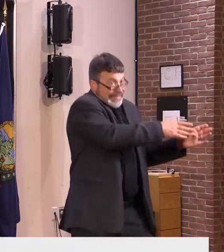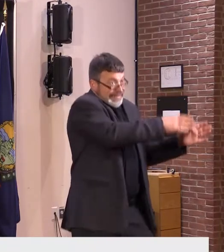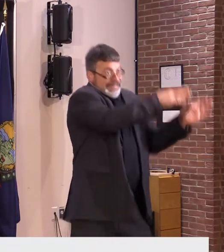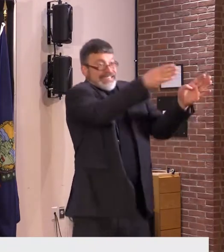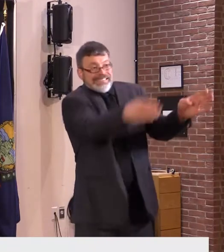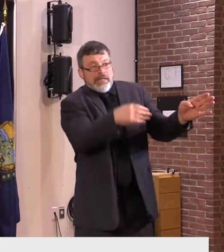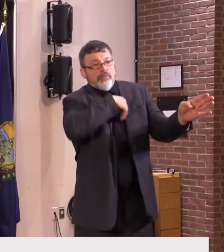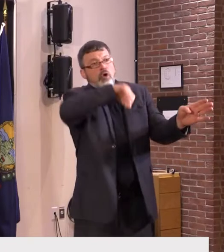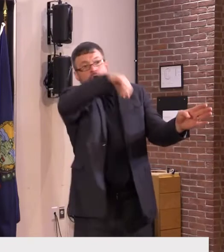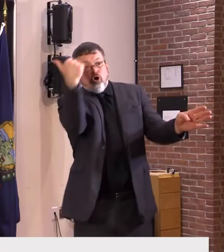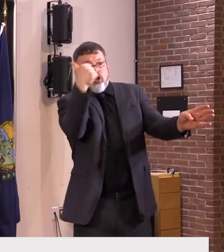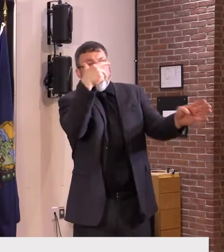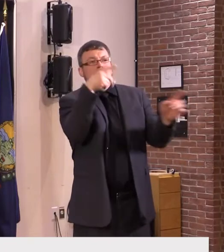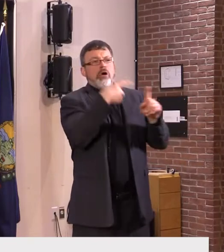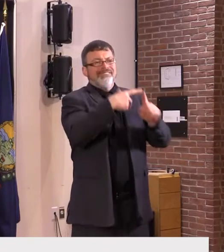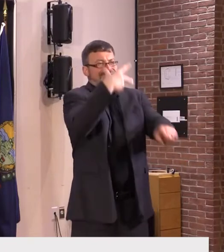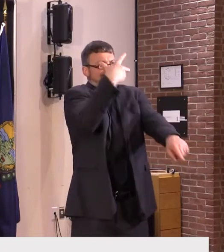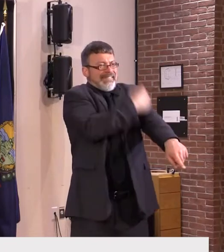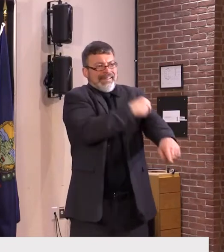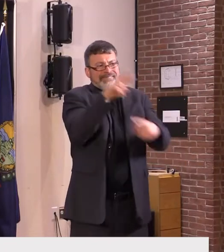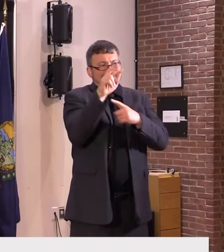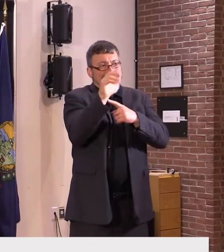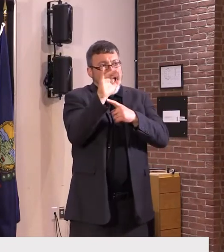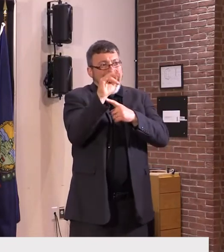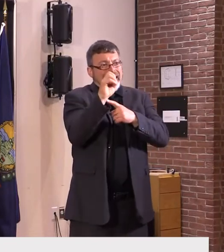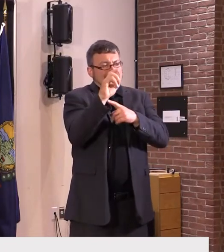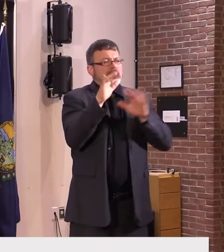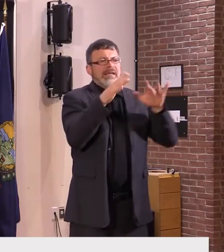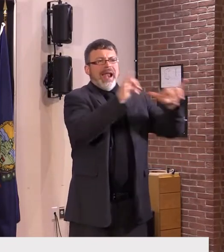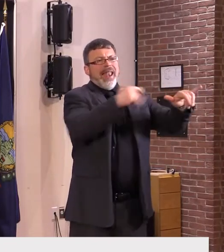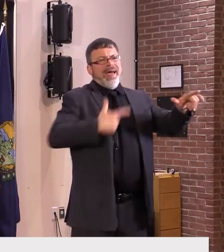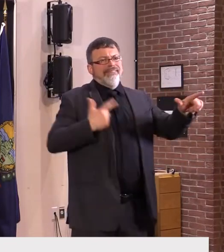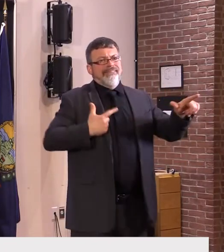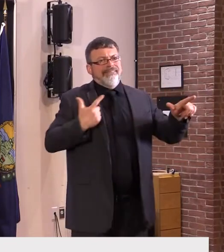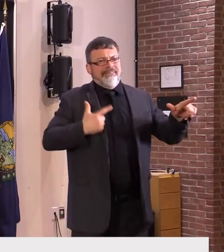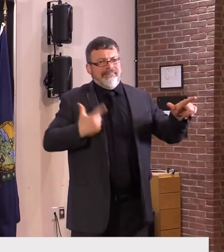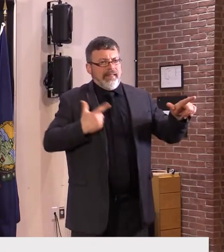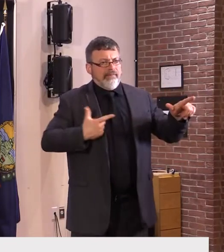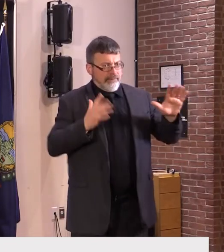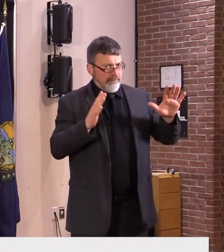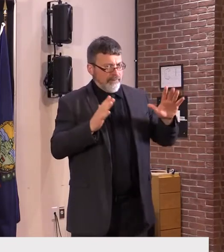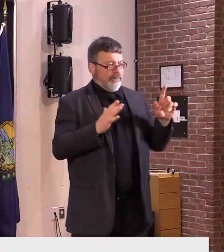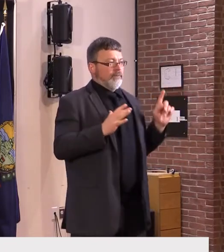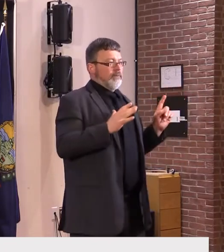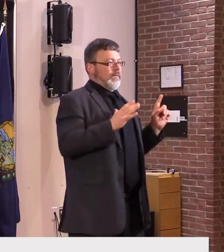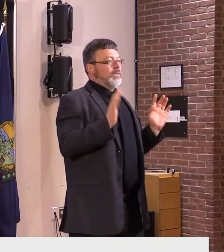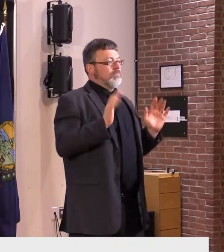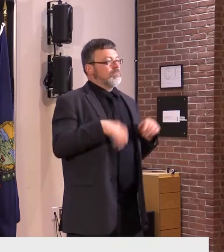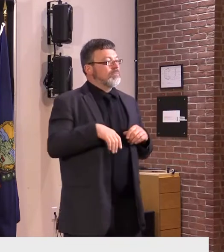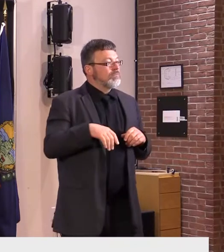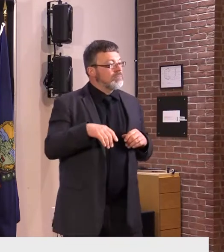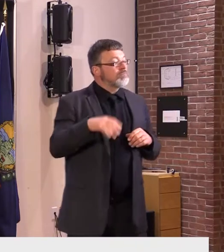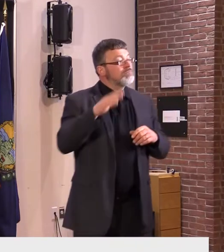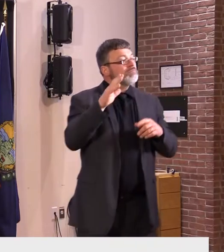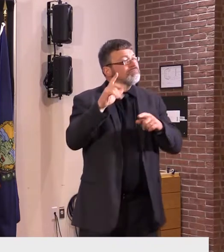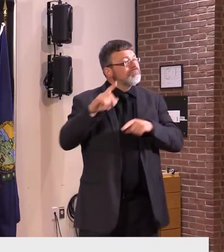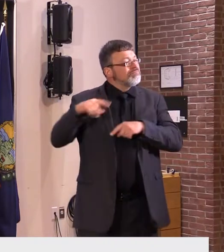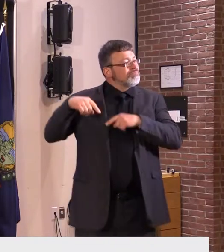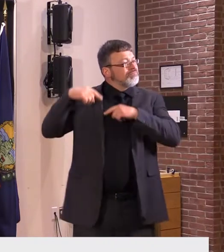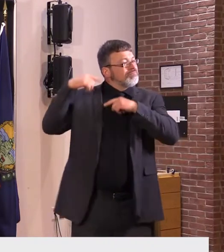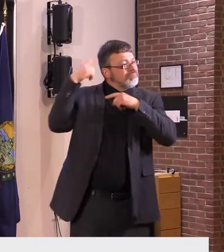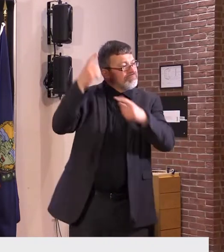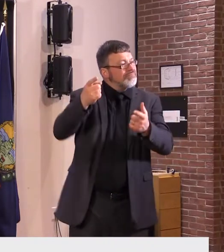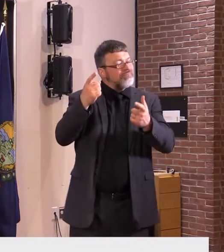begin to sunset other individual weekly reports as the relevant information is already included in the surveillance